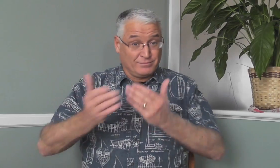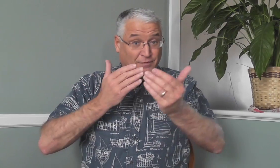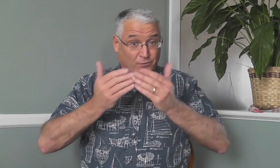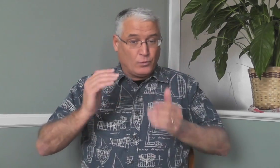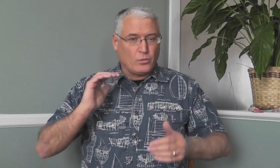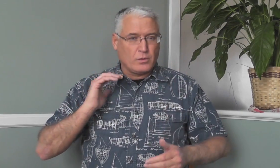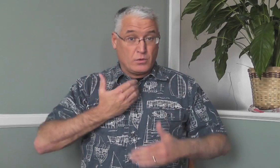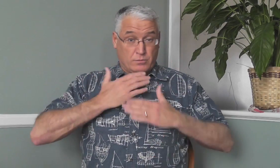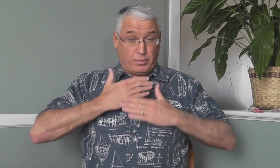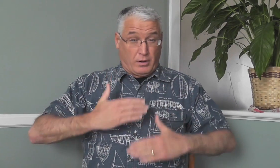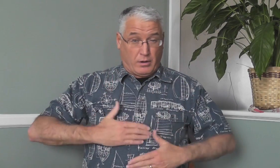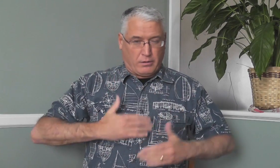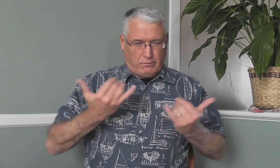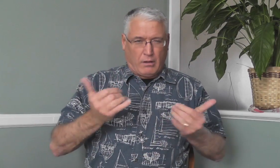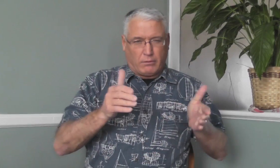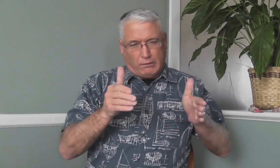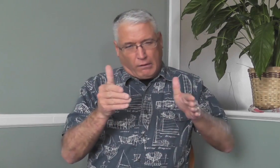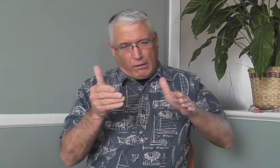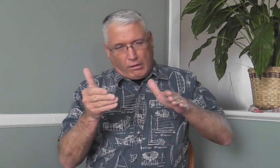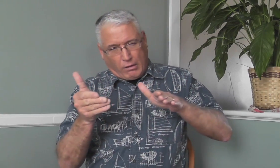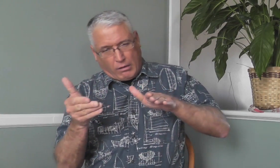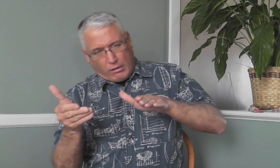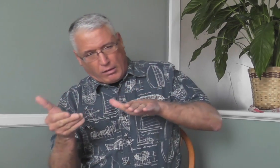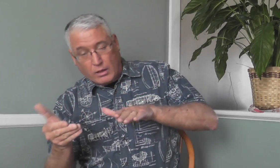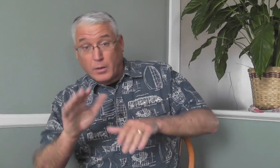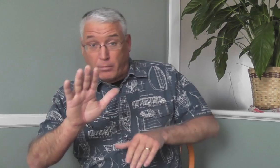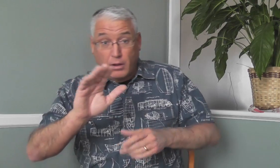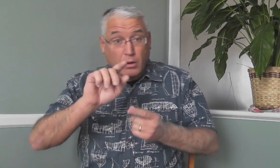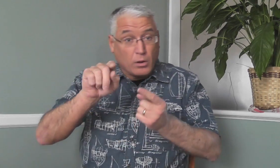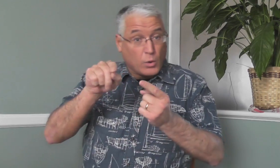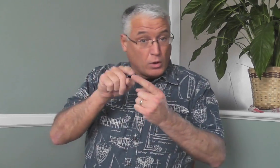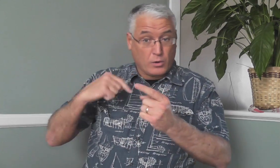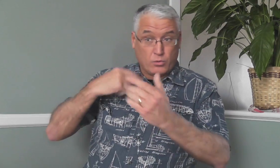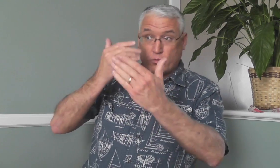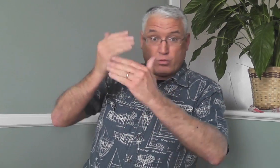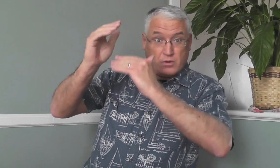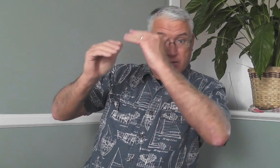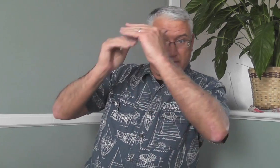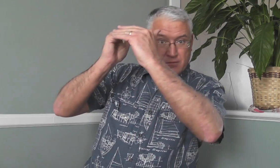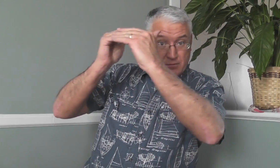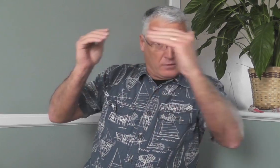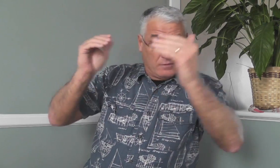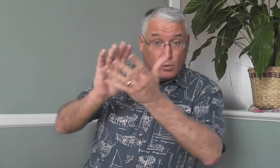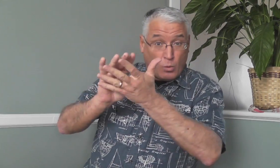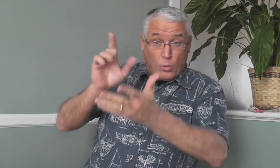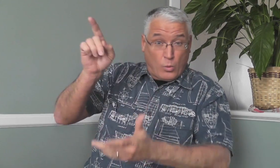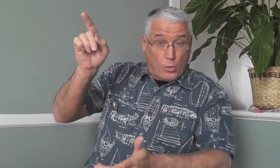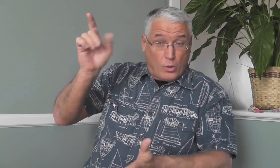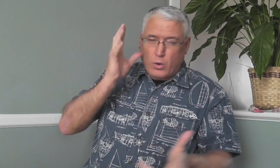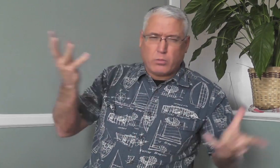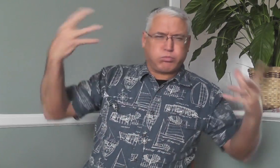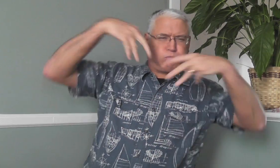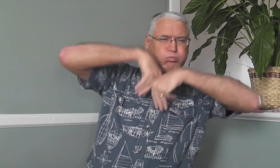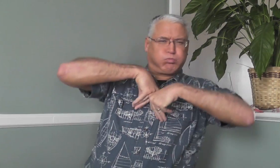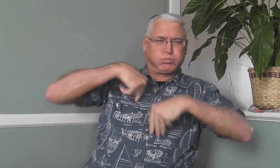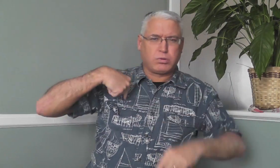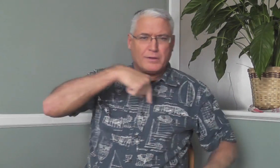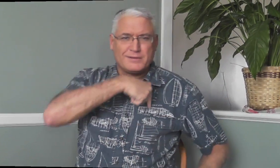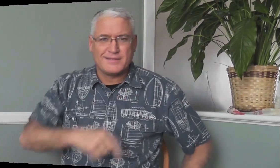day, even though our bodies are dying. When we reach heaven, glory will be